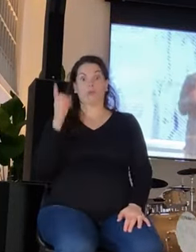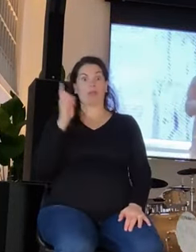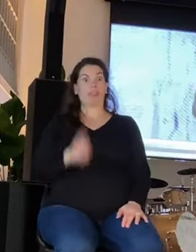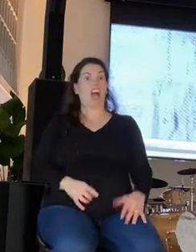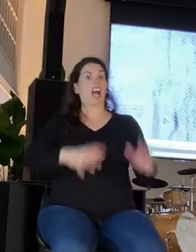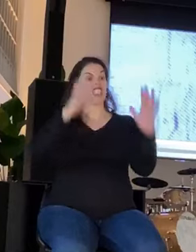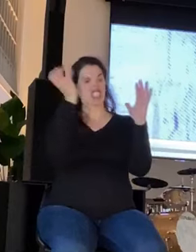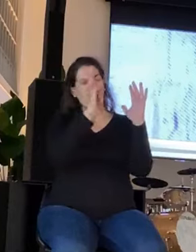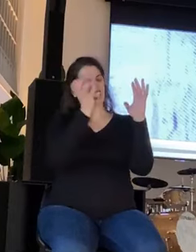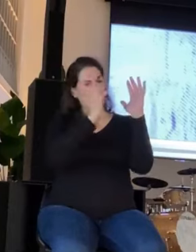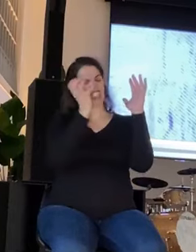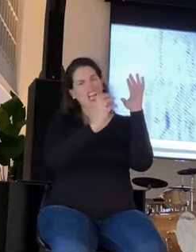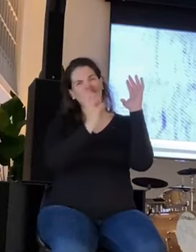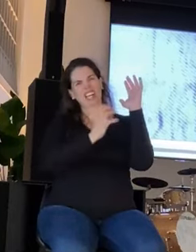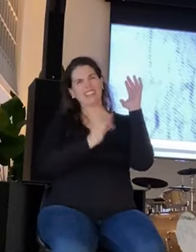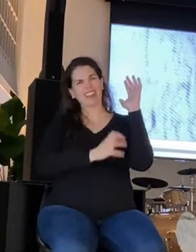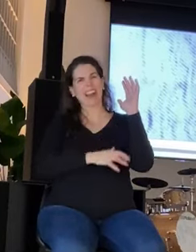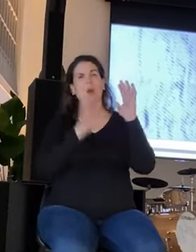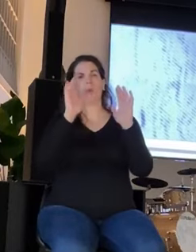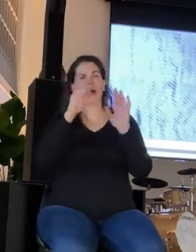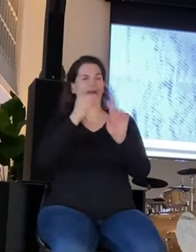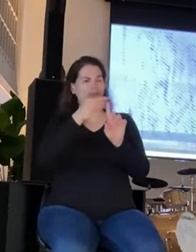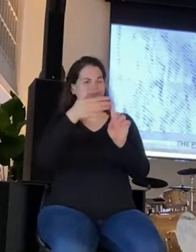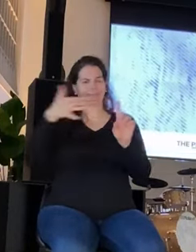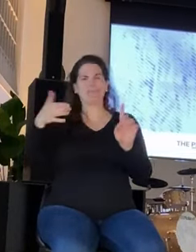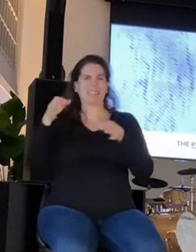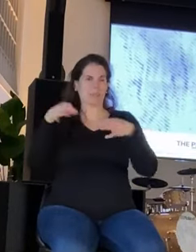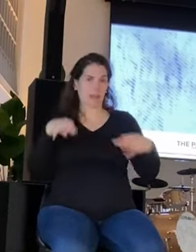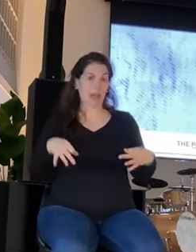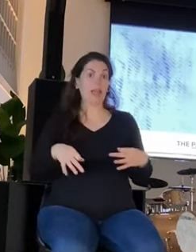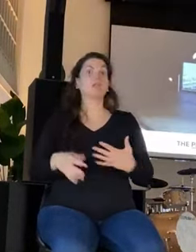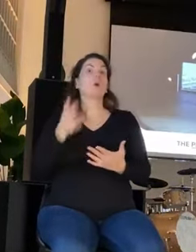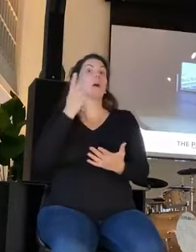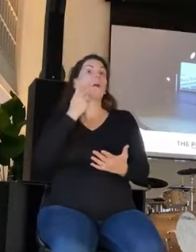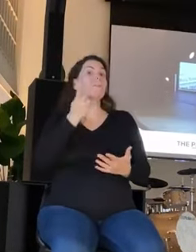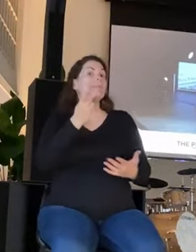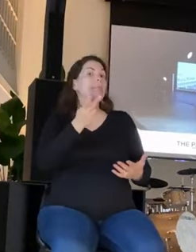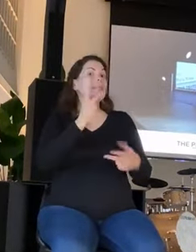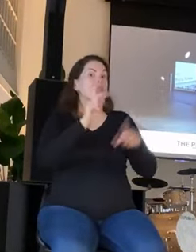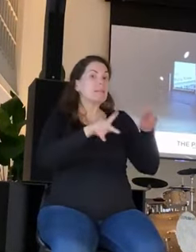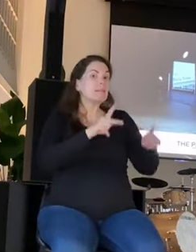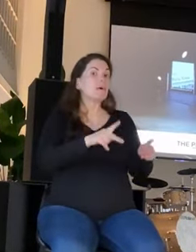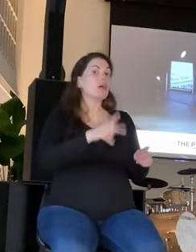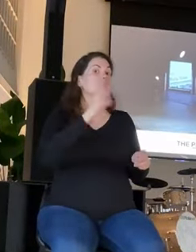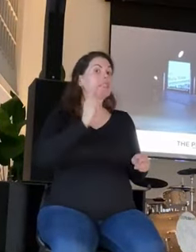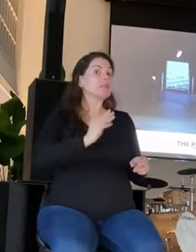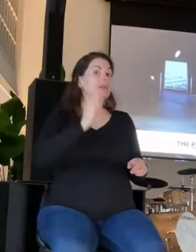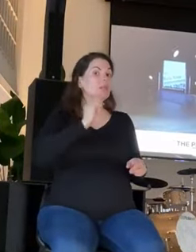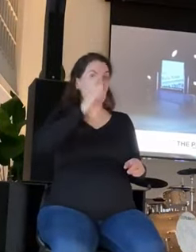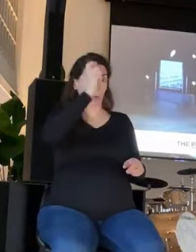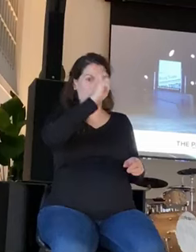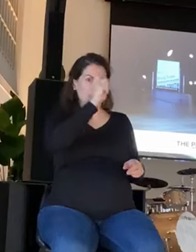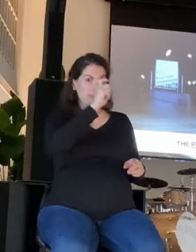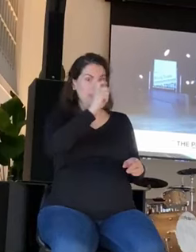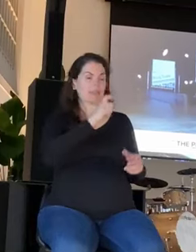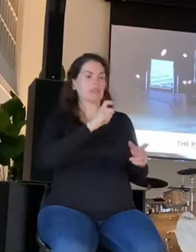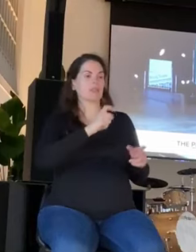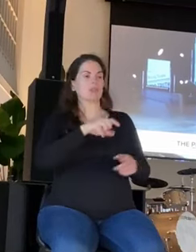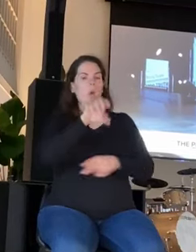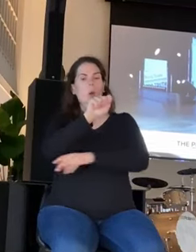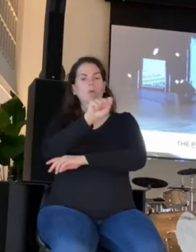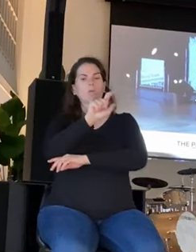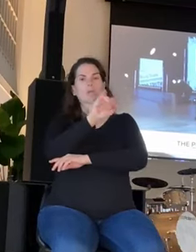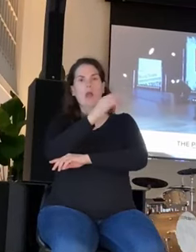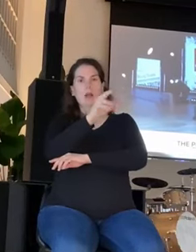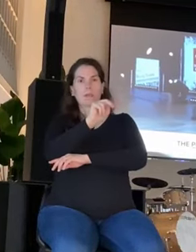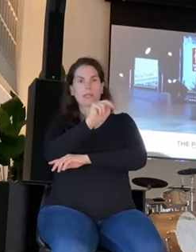see as we dive into this is we see the people of wisdom. The people of wisdom. Solomon was passing on to